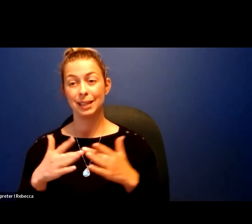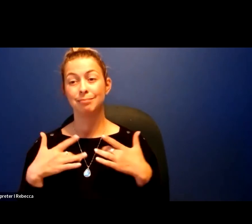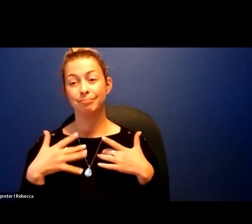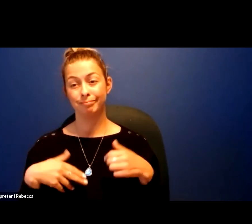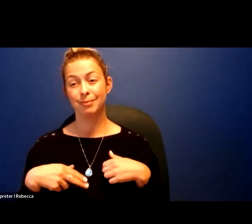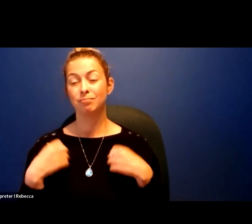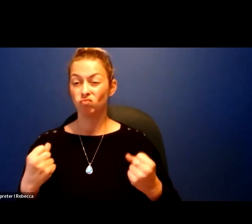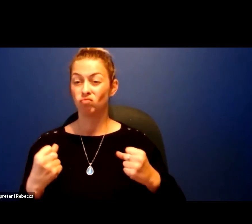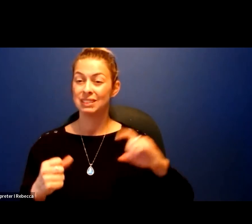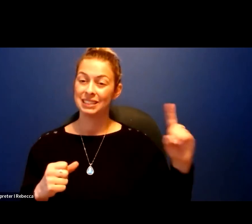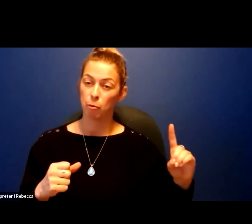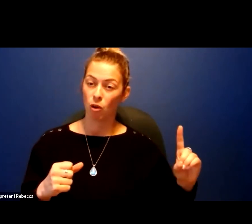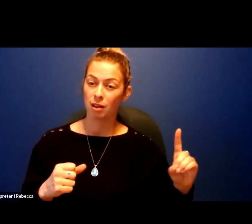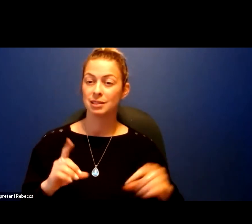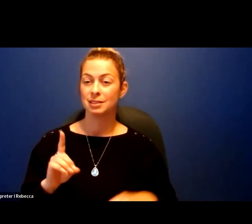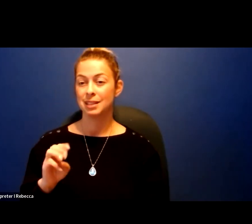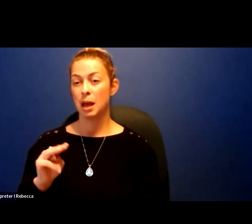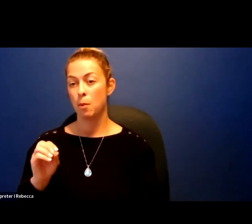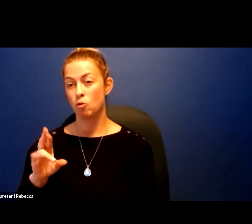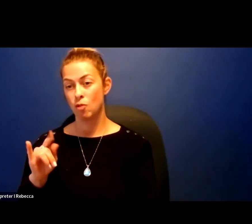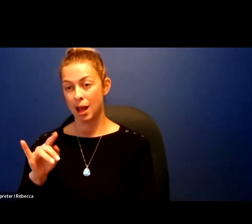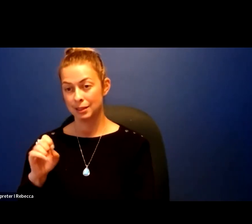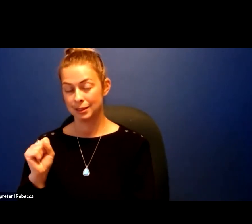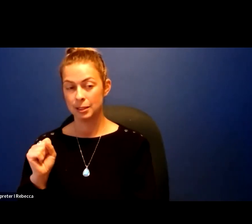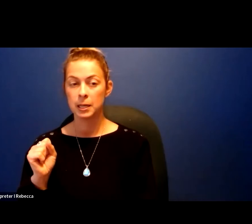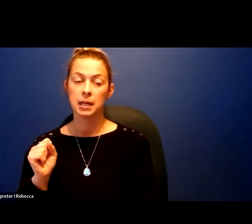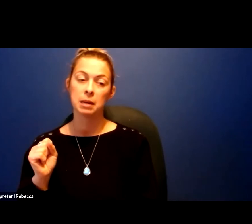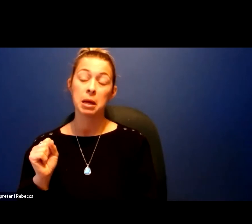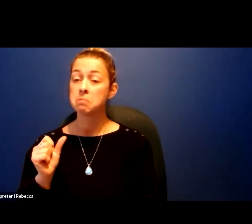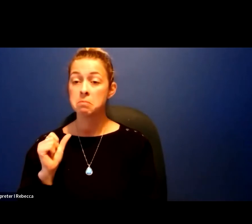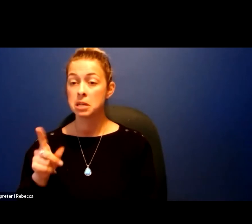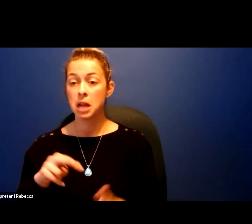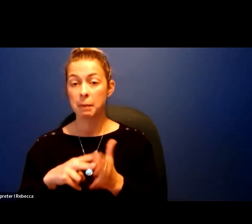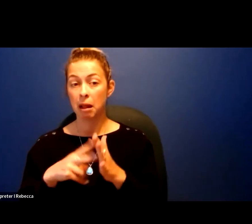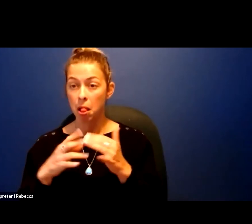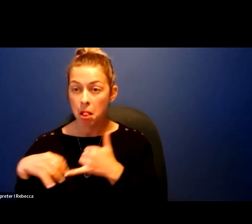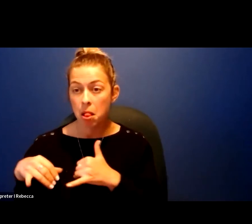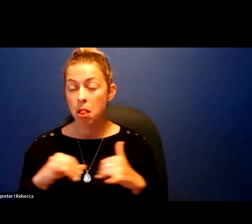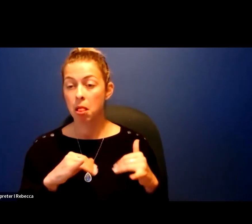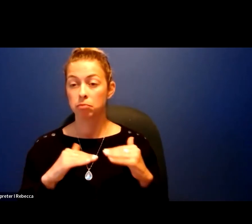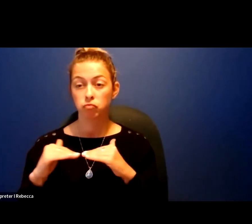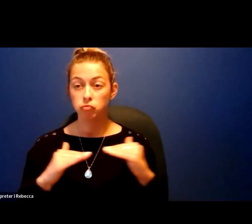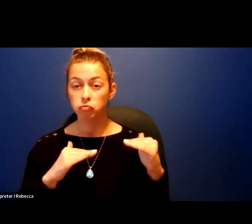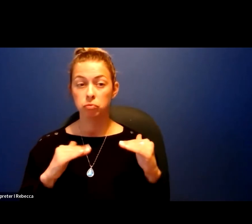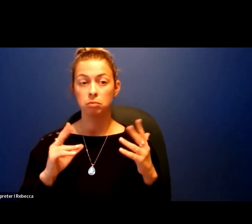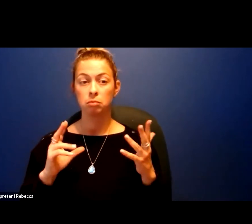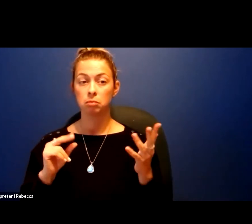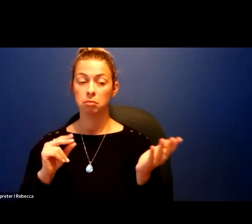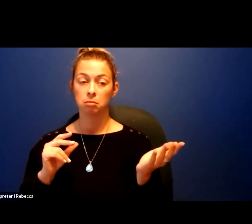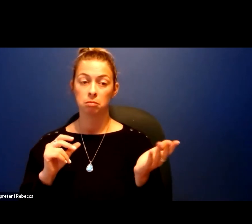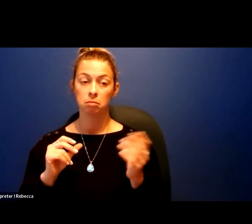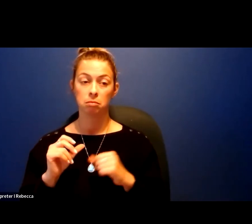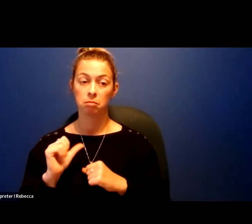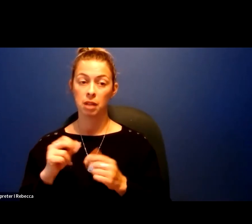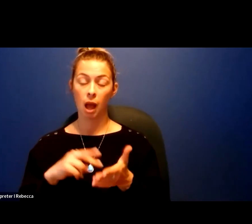But, as I tell my students, that doesn't mean that there are political cleavages and debates and disputes